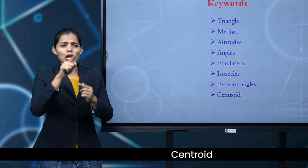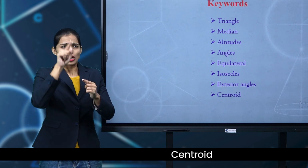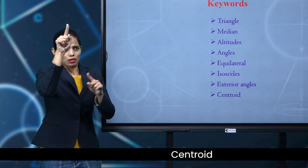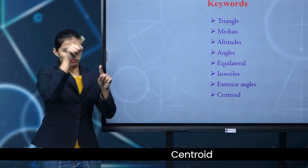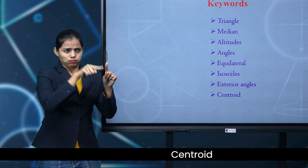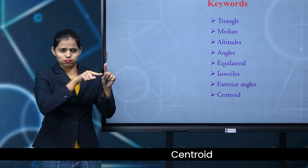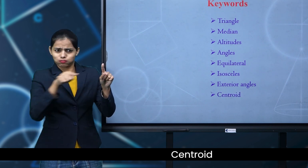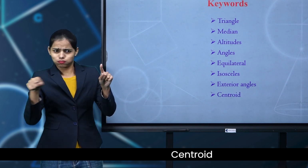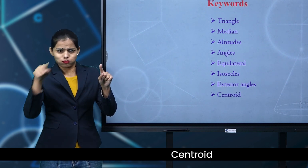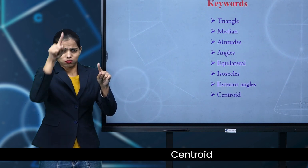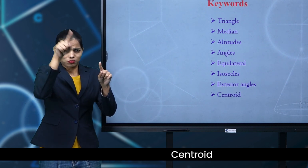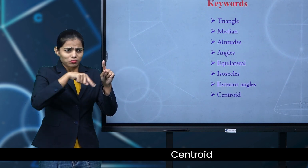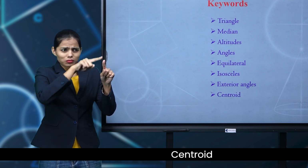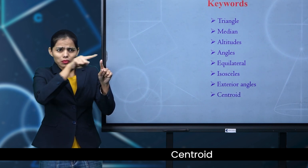centroid,